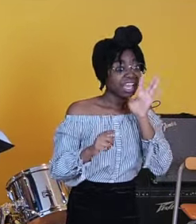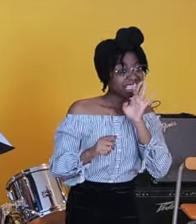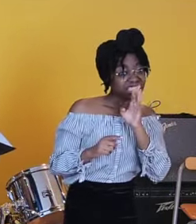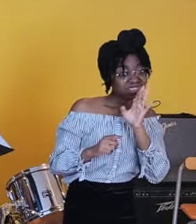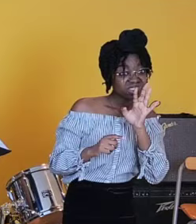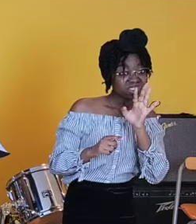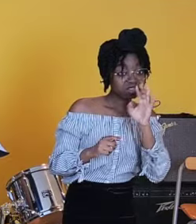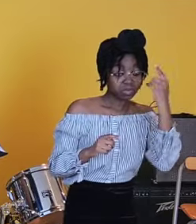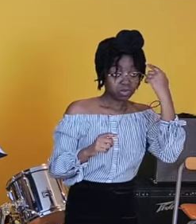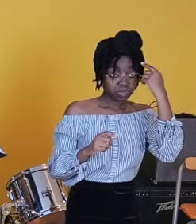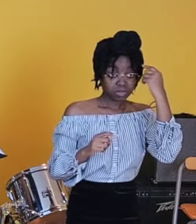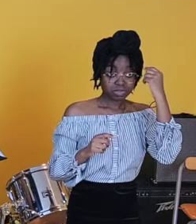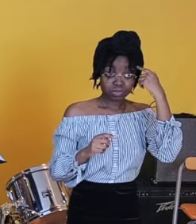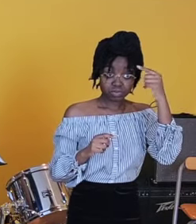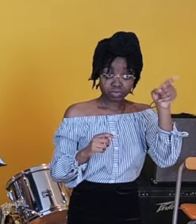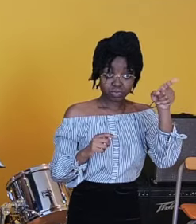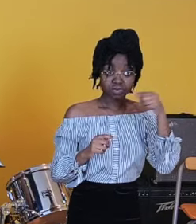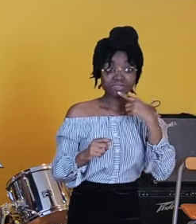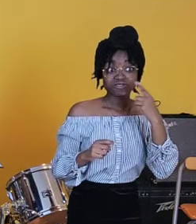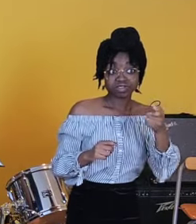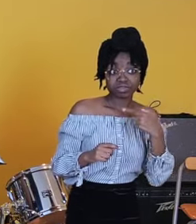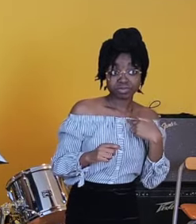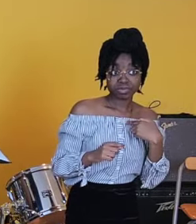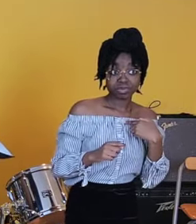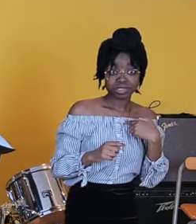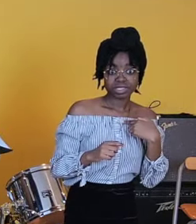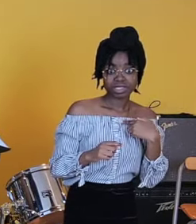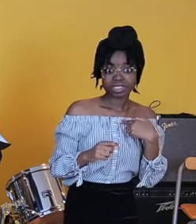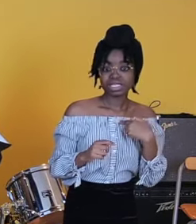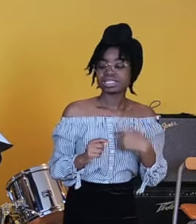me today. This is what the Bible says in Hebrews 11:4.